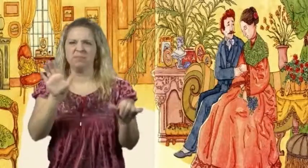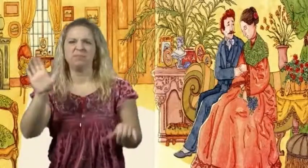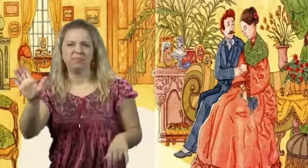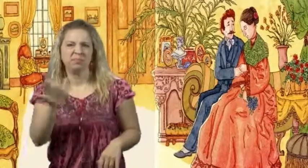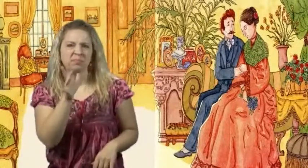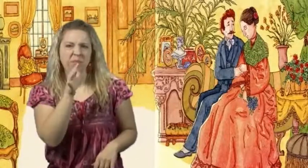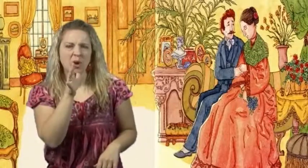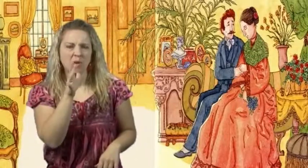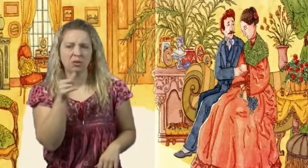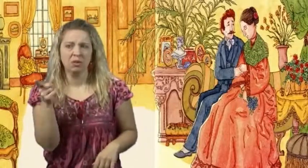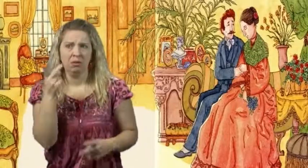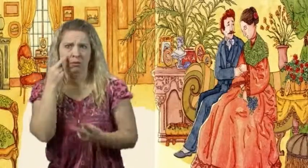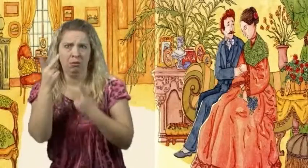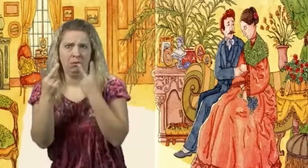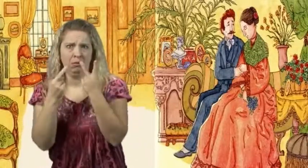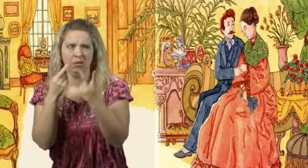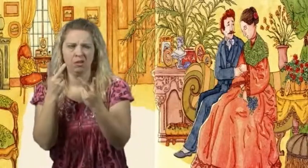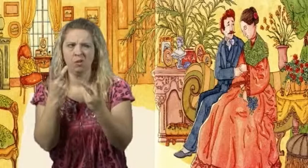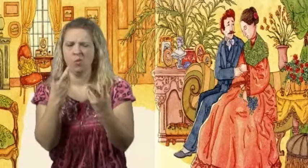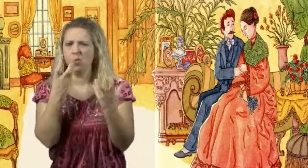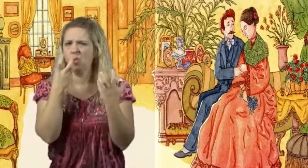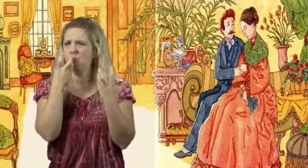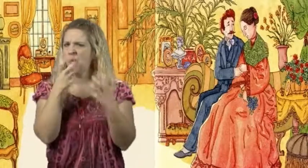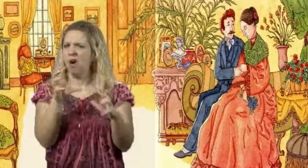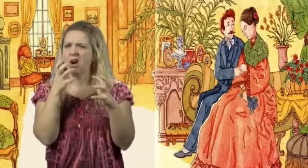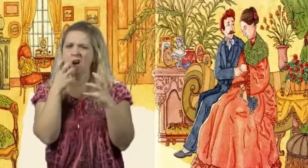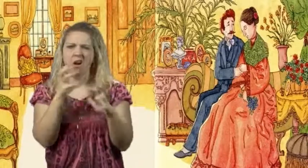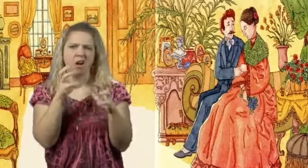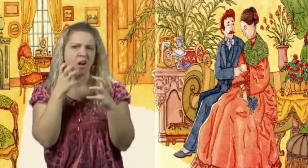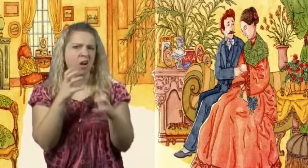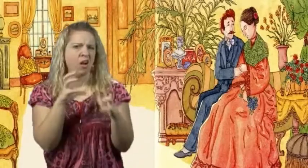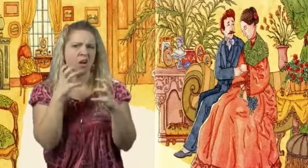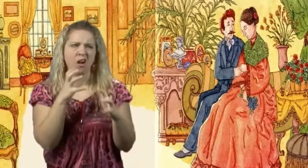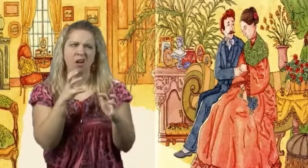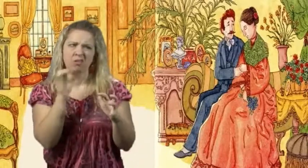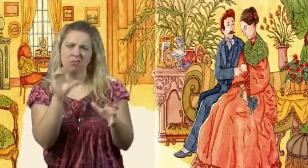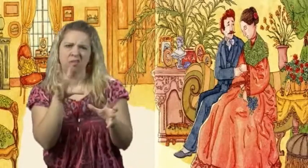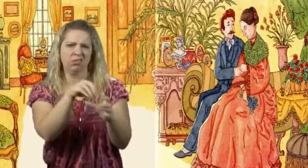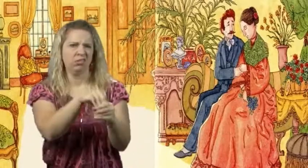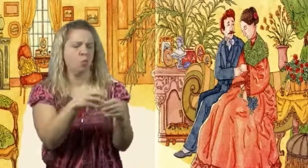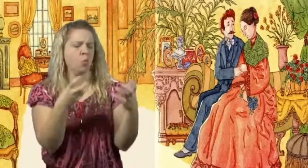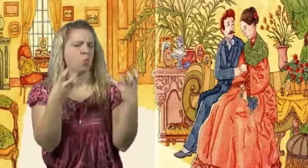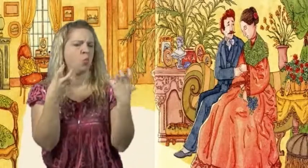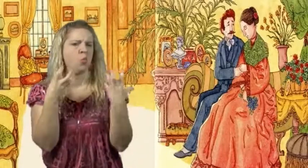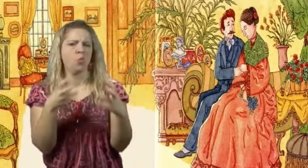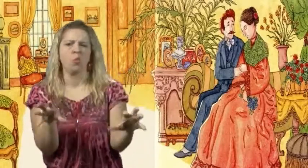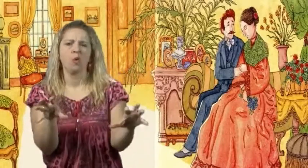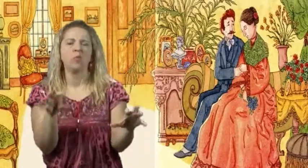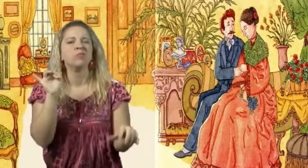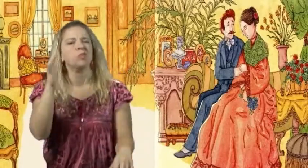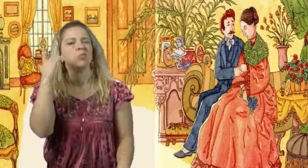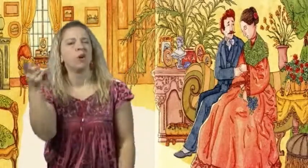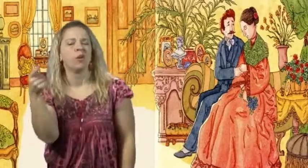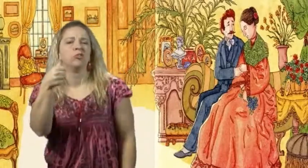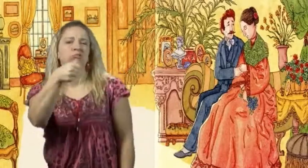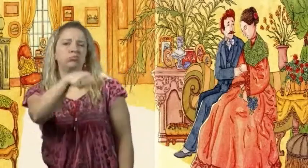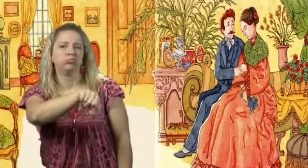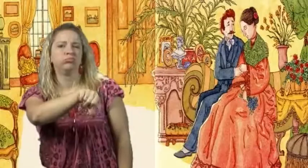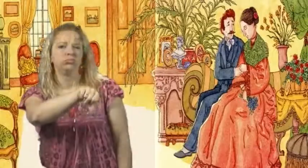the same sort of wife her mother was." Florence did not want to spend her time making society and